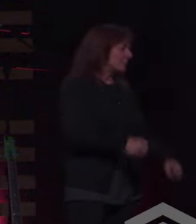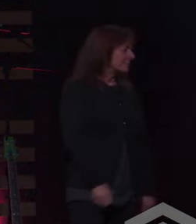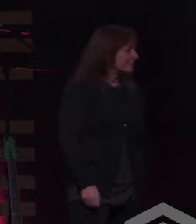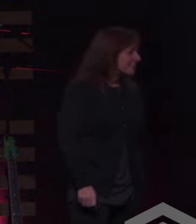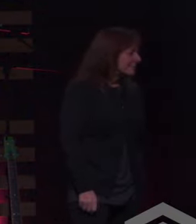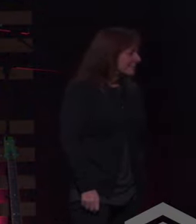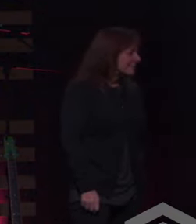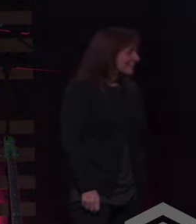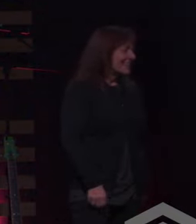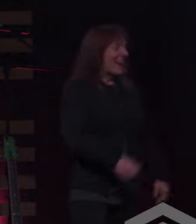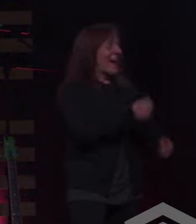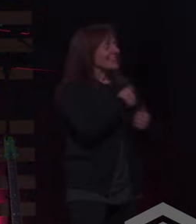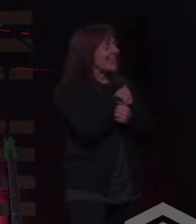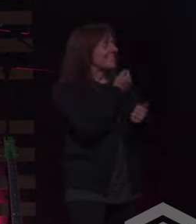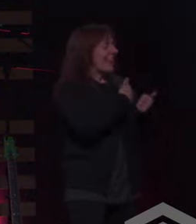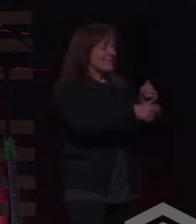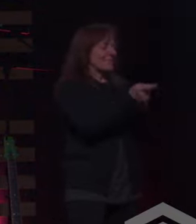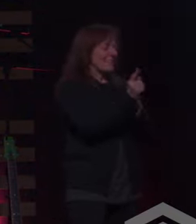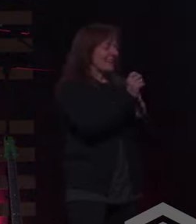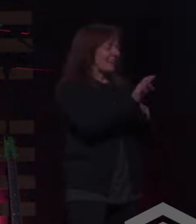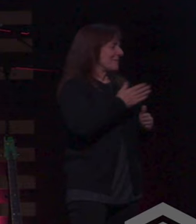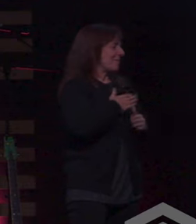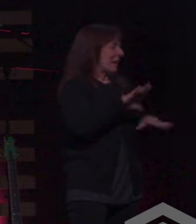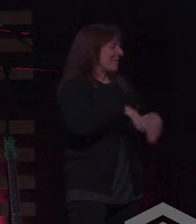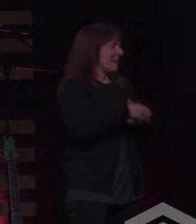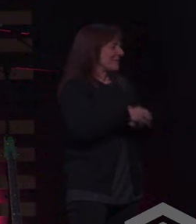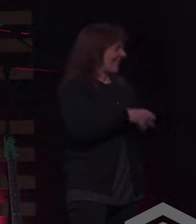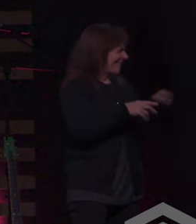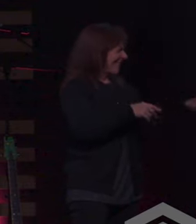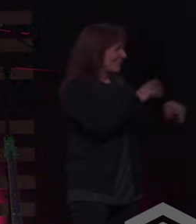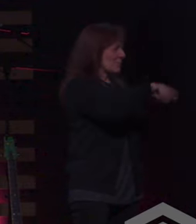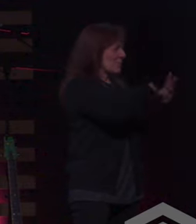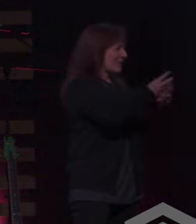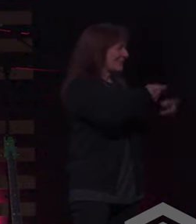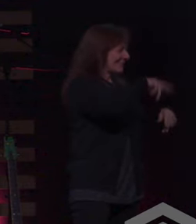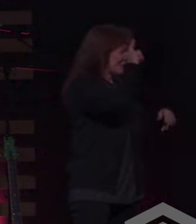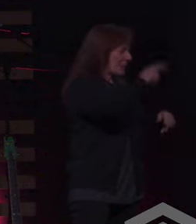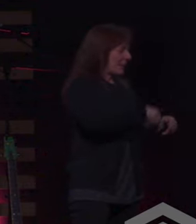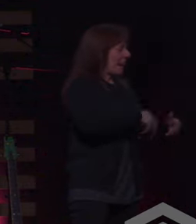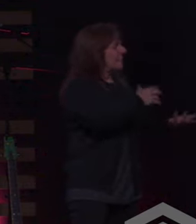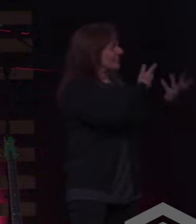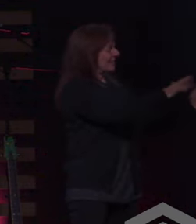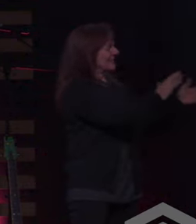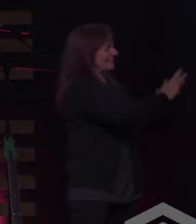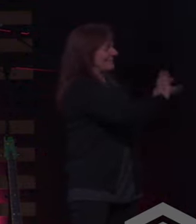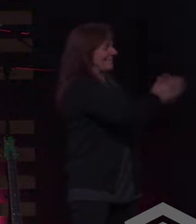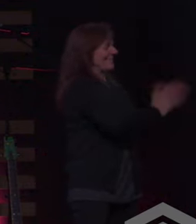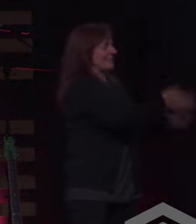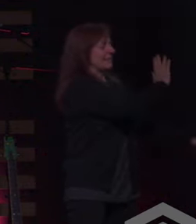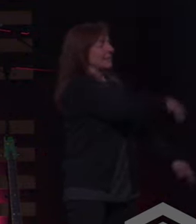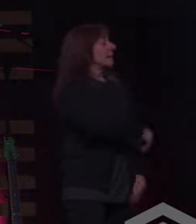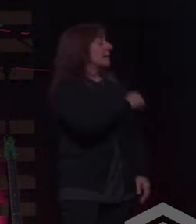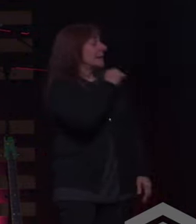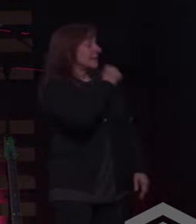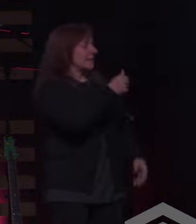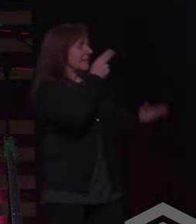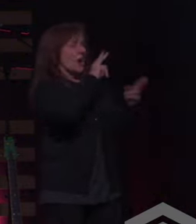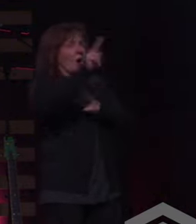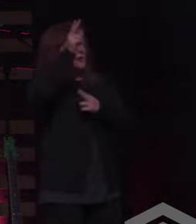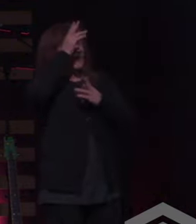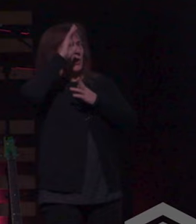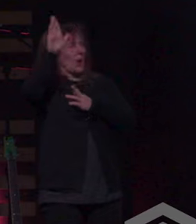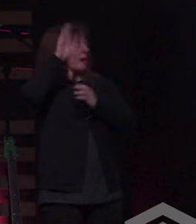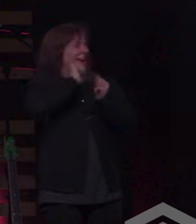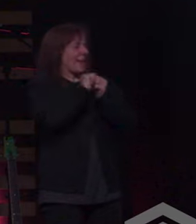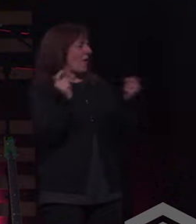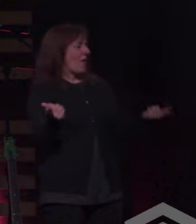I love every second of my marriage. It's so stupid. And I'm done with it. And that, you know what it doesn't do? It doesn't honor God at